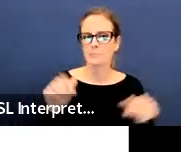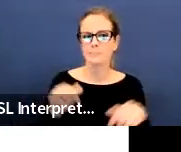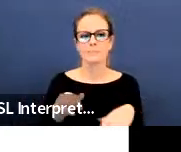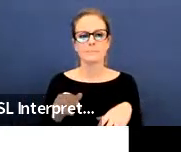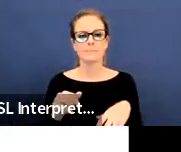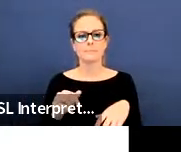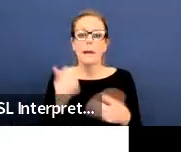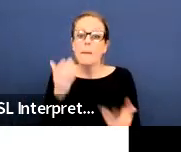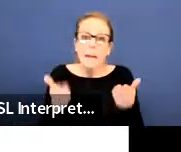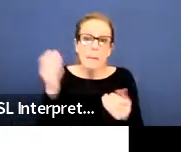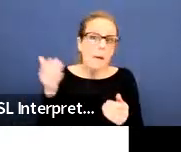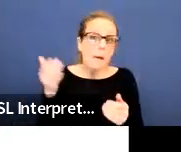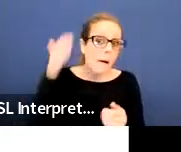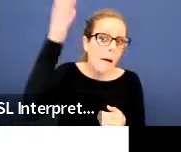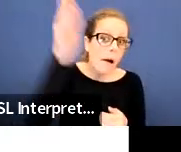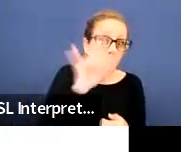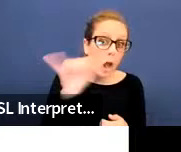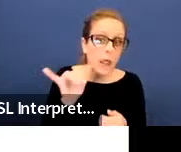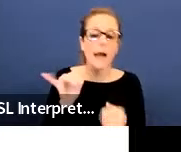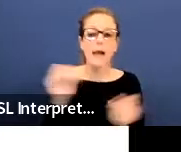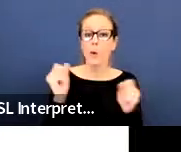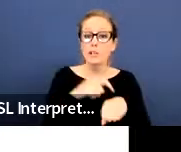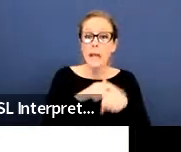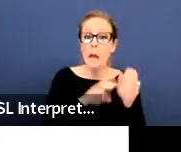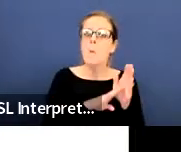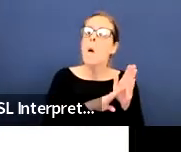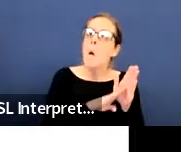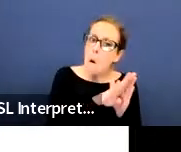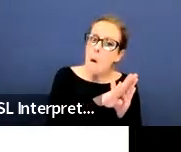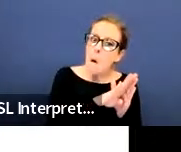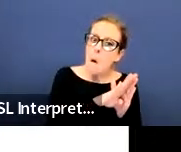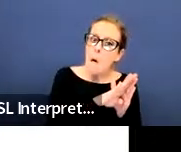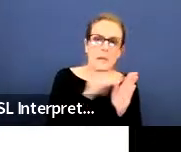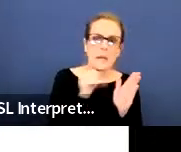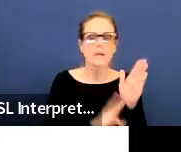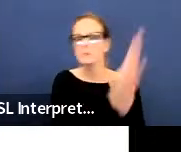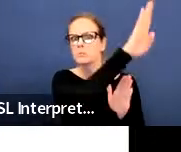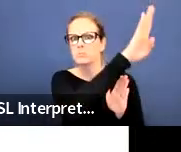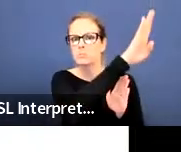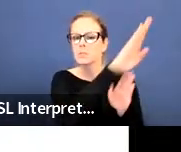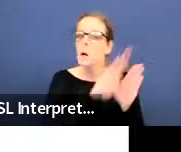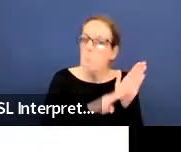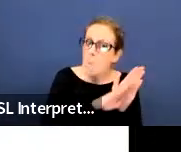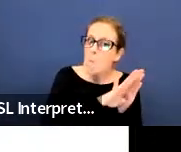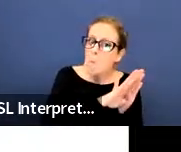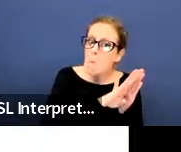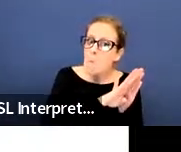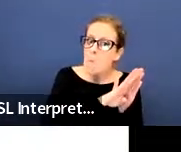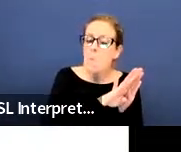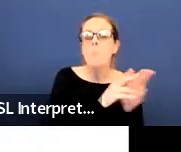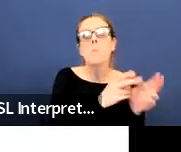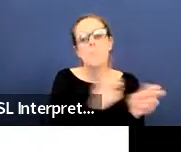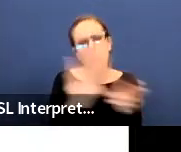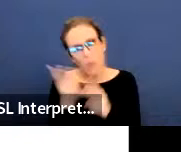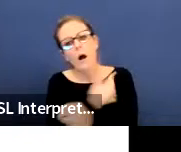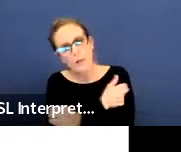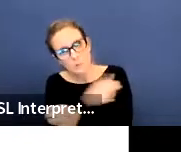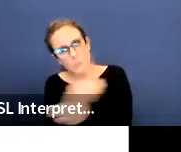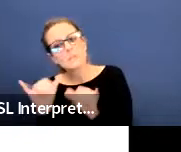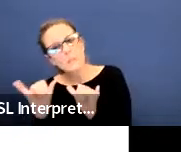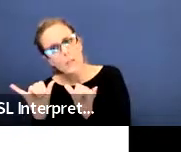in the winter. People getting hospitalized for COVID, not as many, but still requiring treatment.